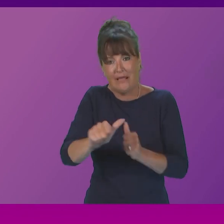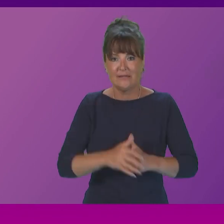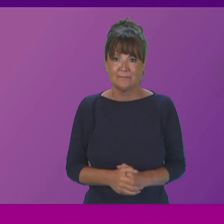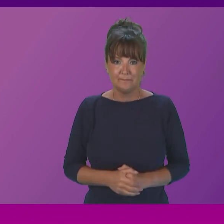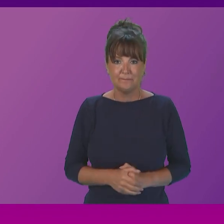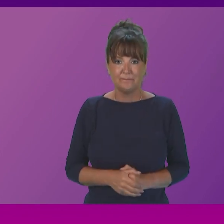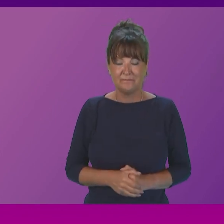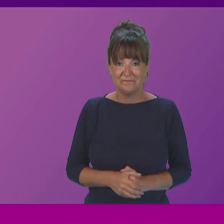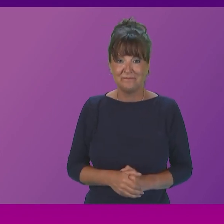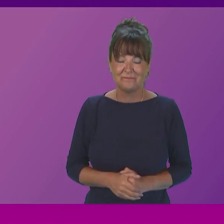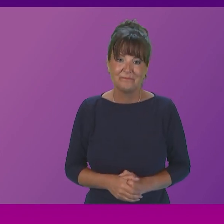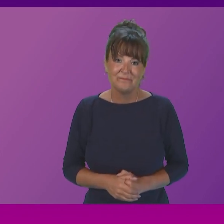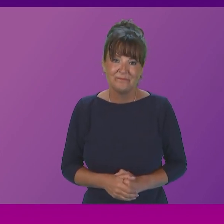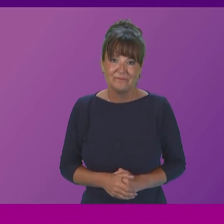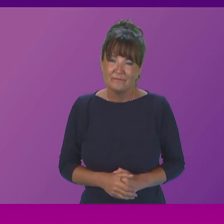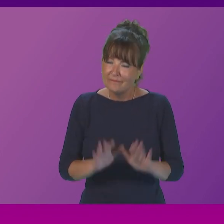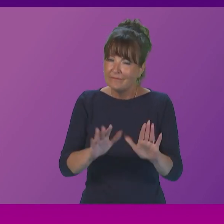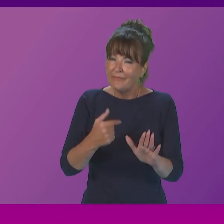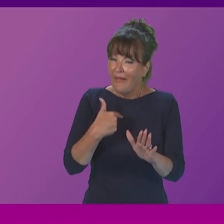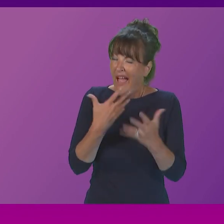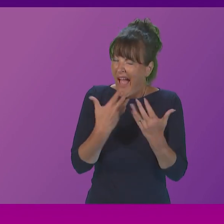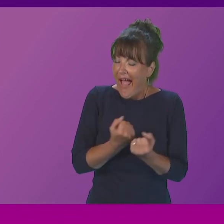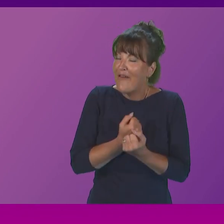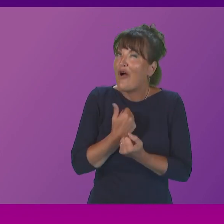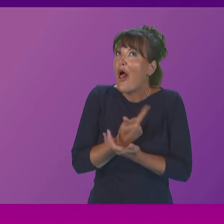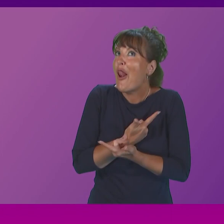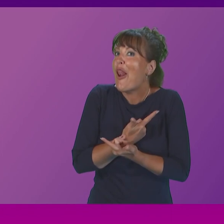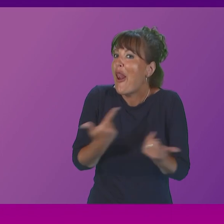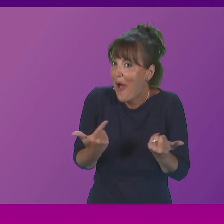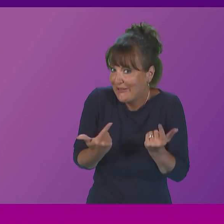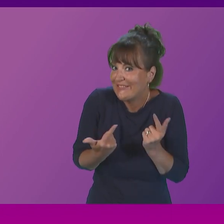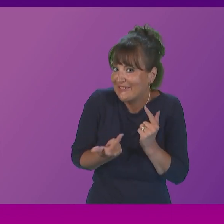As a consequence of this, because I have a lot of spare time,